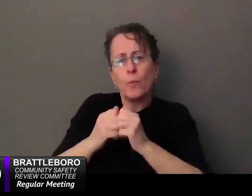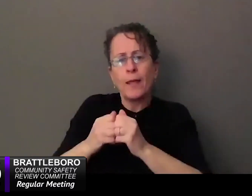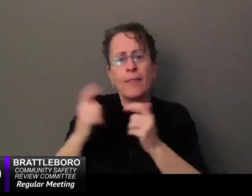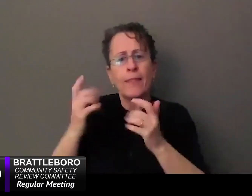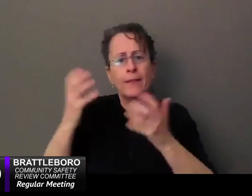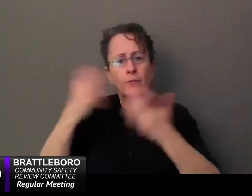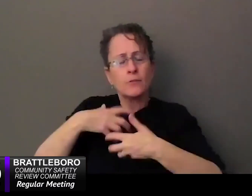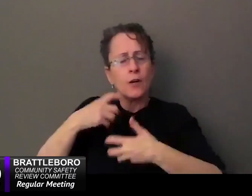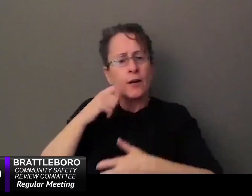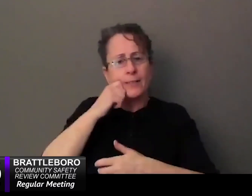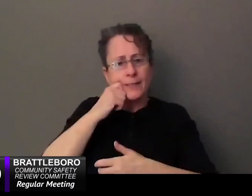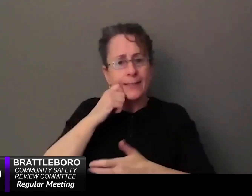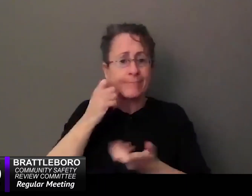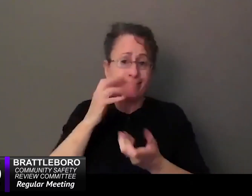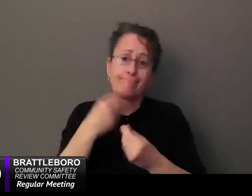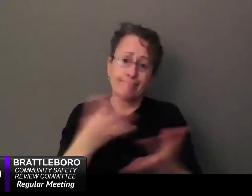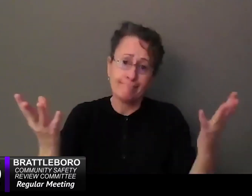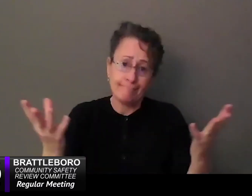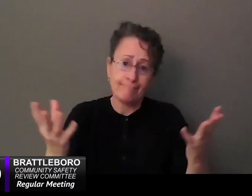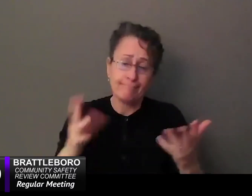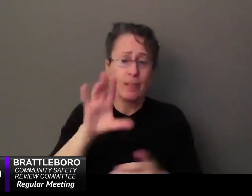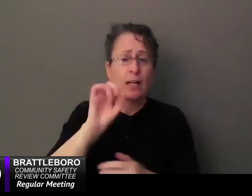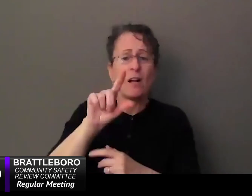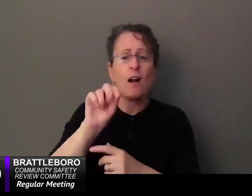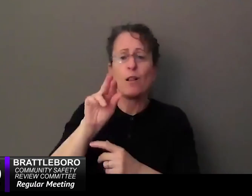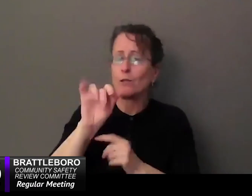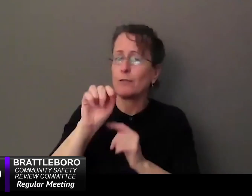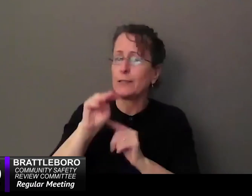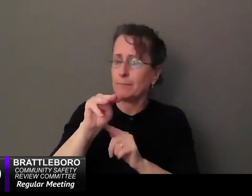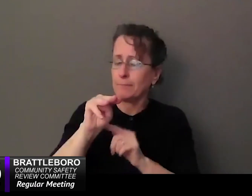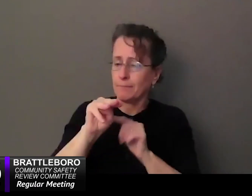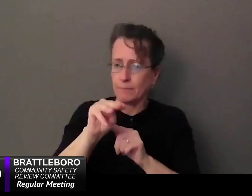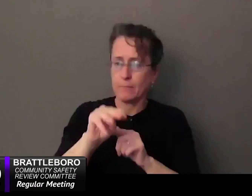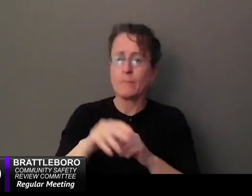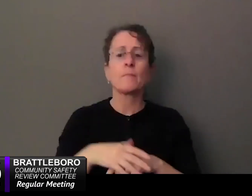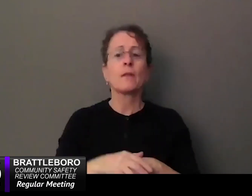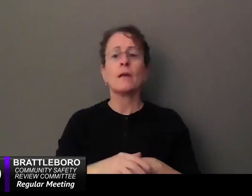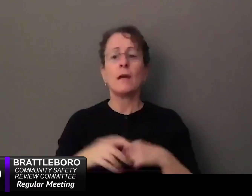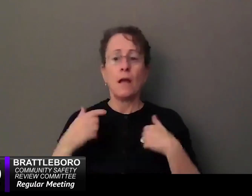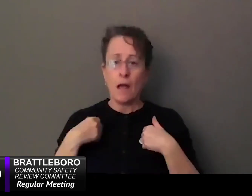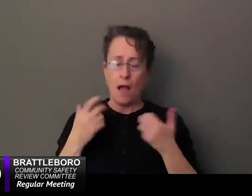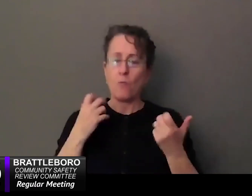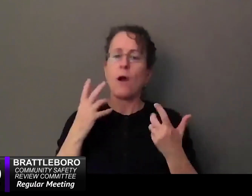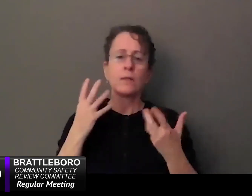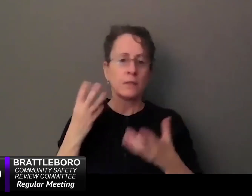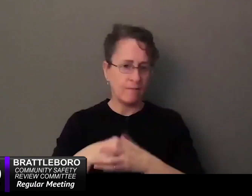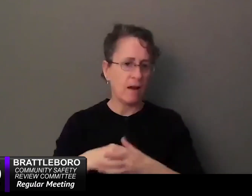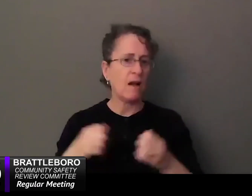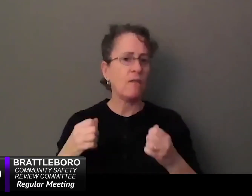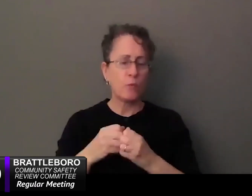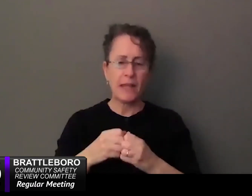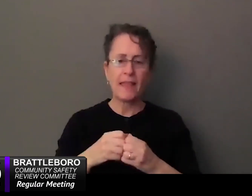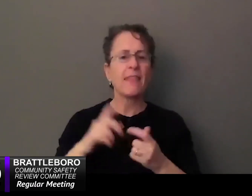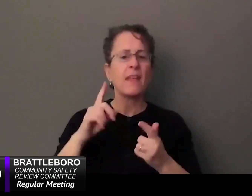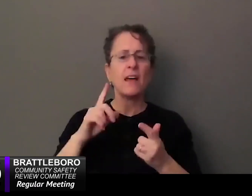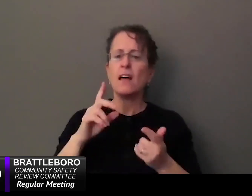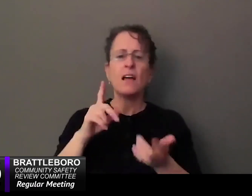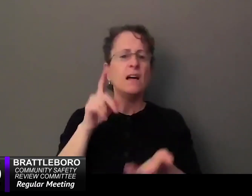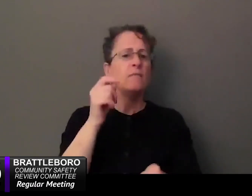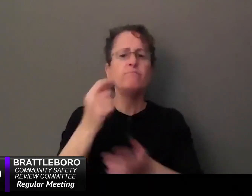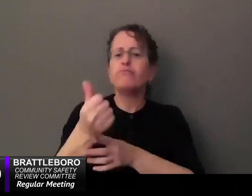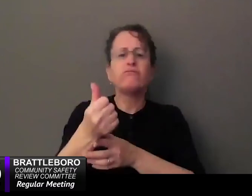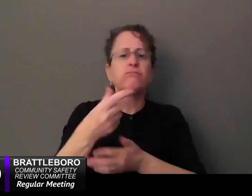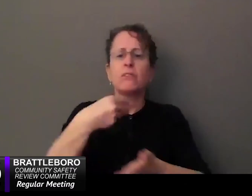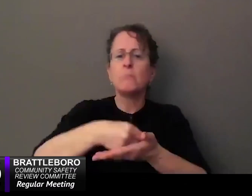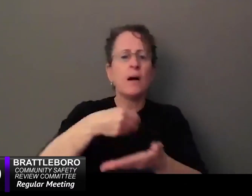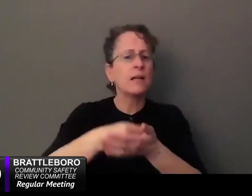involved in this process from the beginning, I have been involved with the Defund movement, Defund 413, and several other